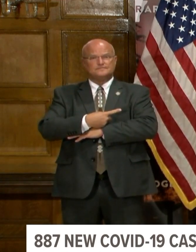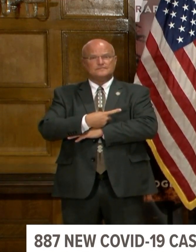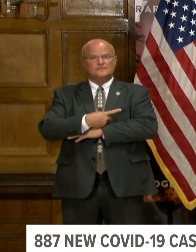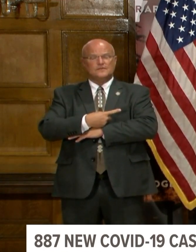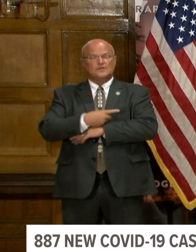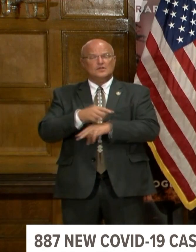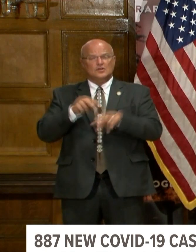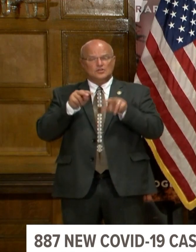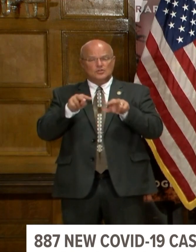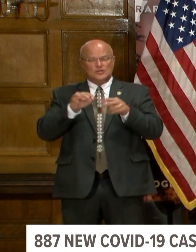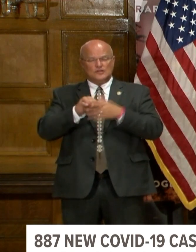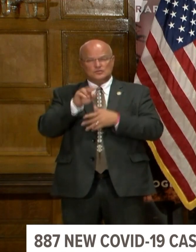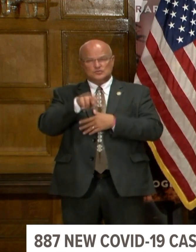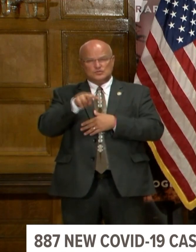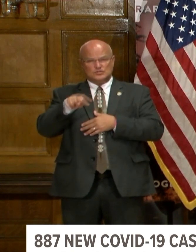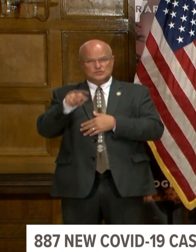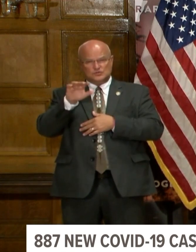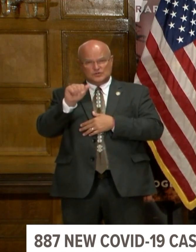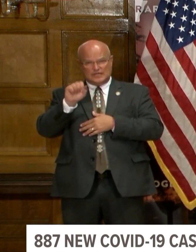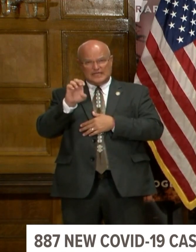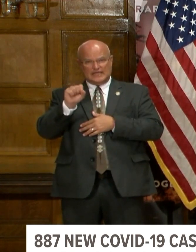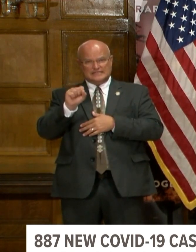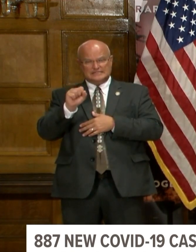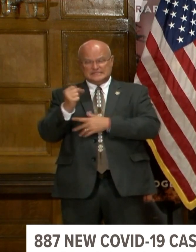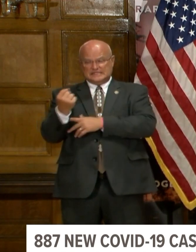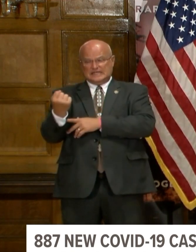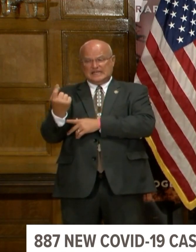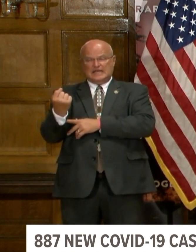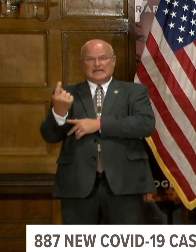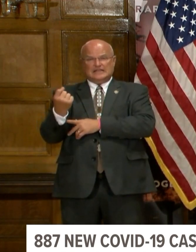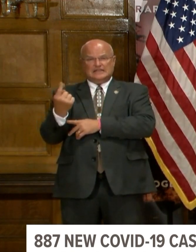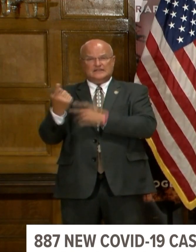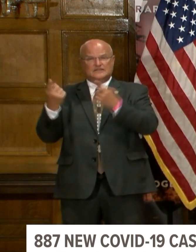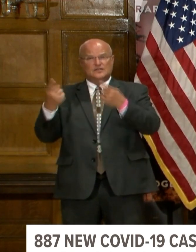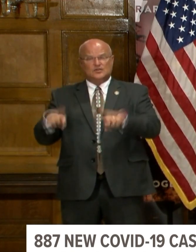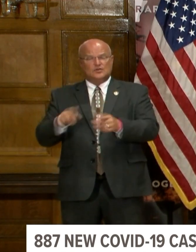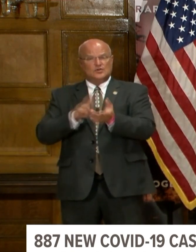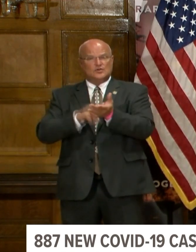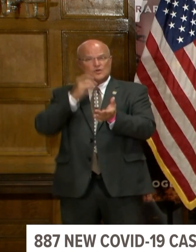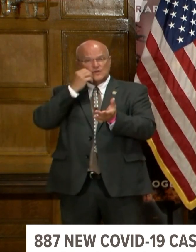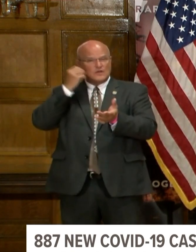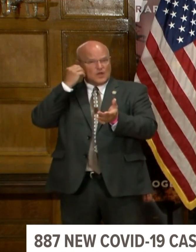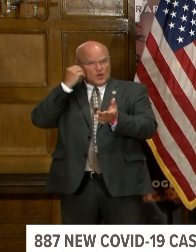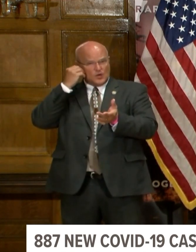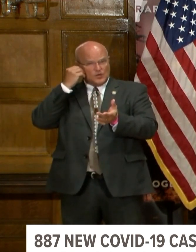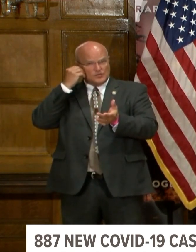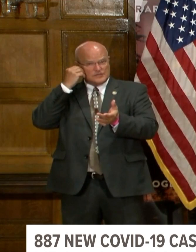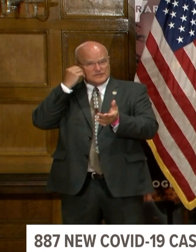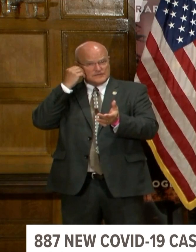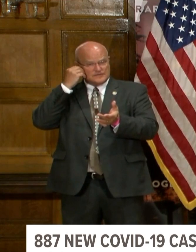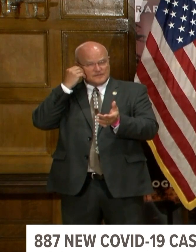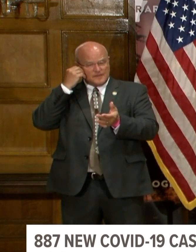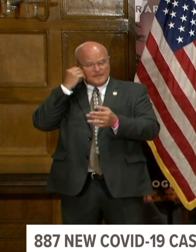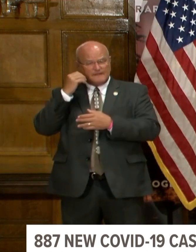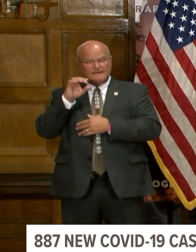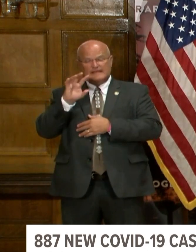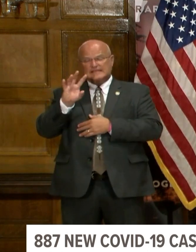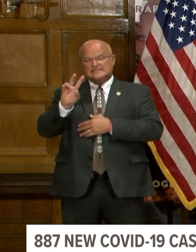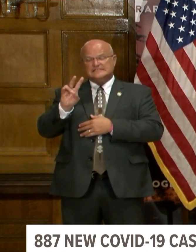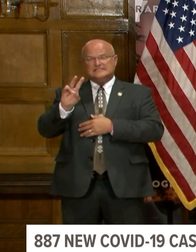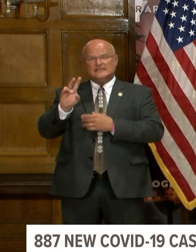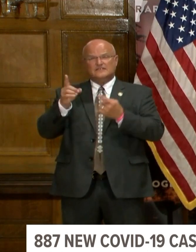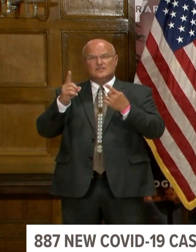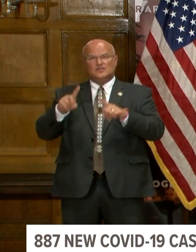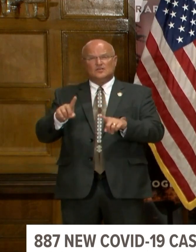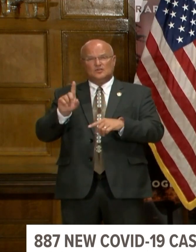Looking at those 22 cases, 11 of these occurred in nursing home facilities, 7 of which